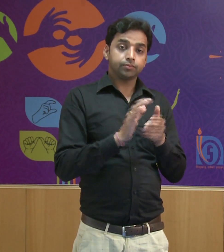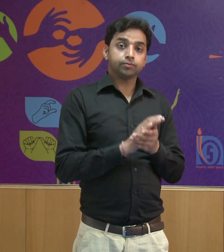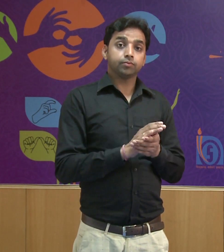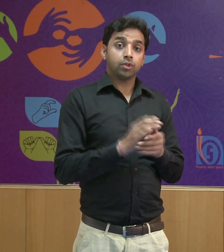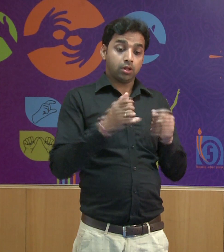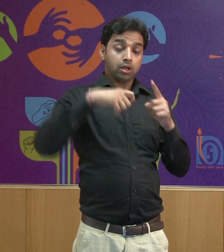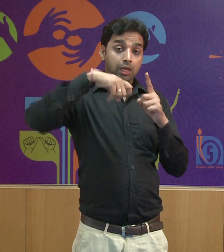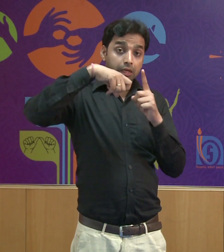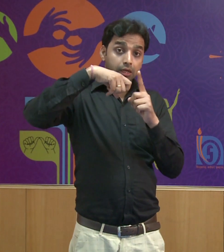Kamalshil